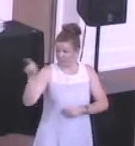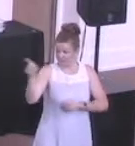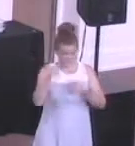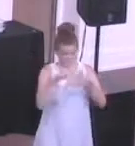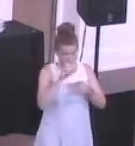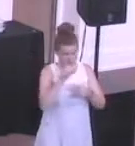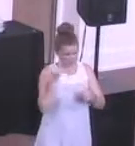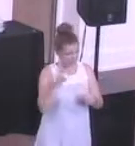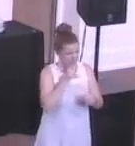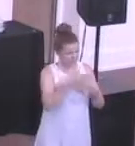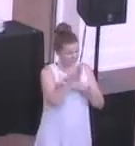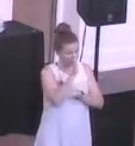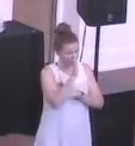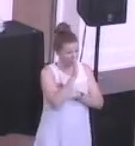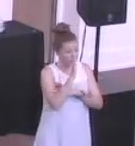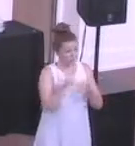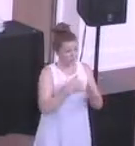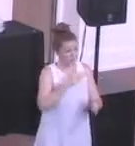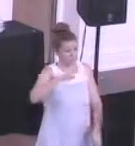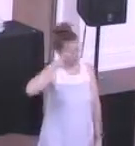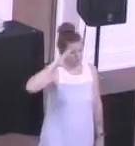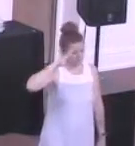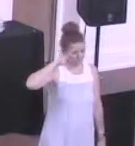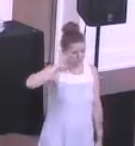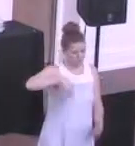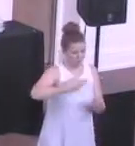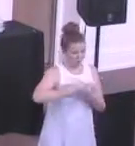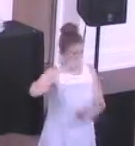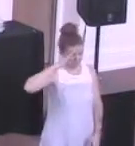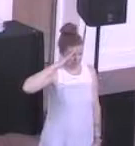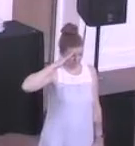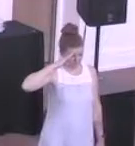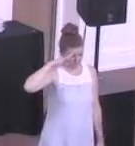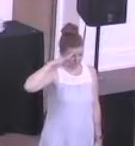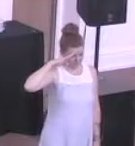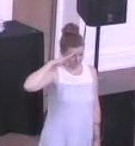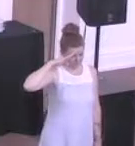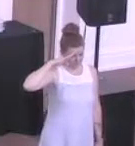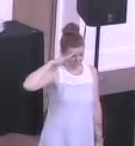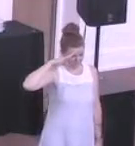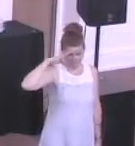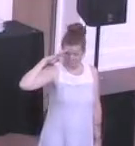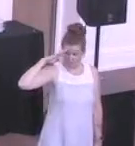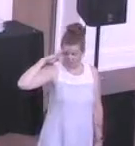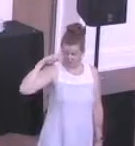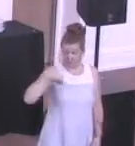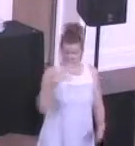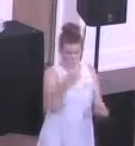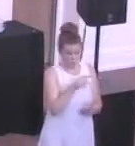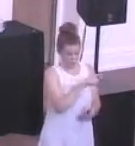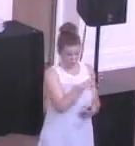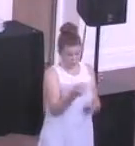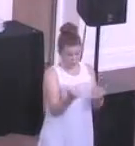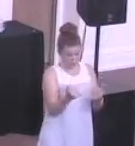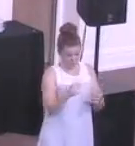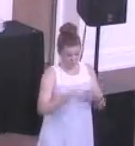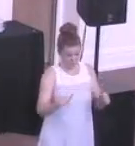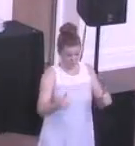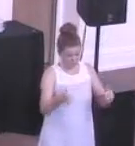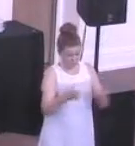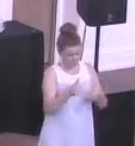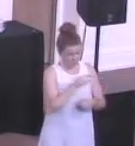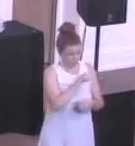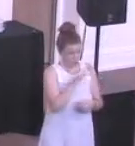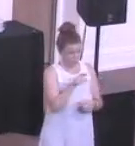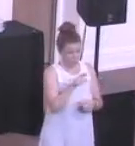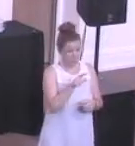him. So would you guys all just put a salute up? Okay. So I want you today, I'm going to challenge you to